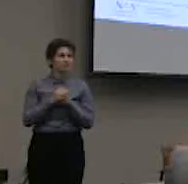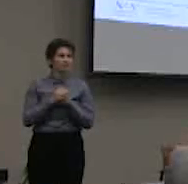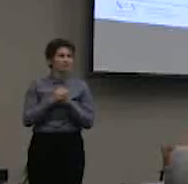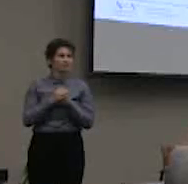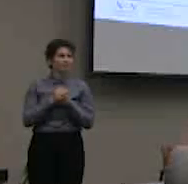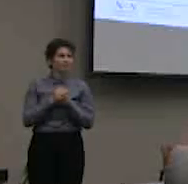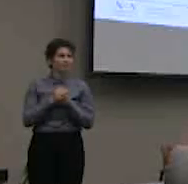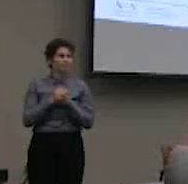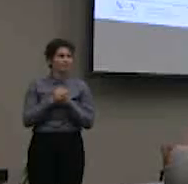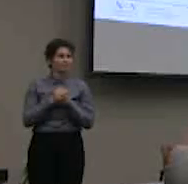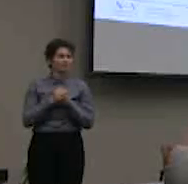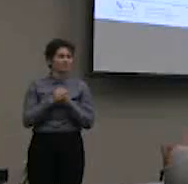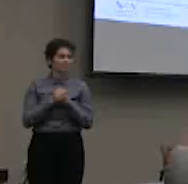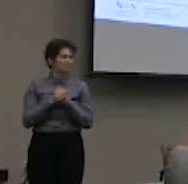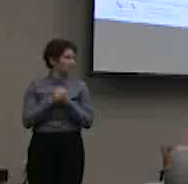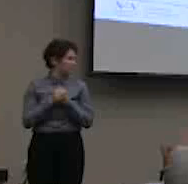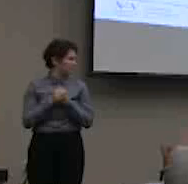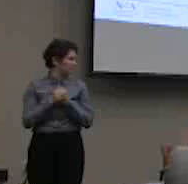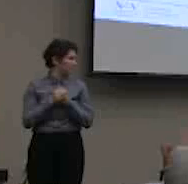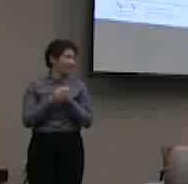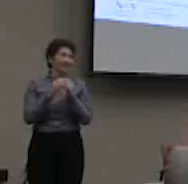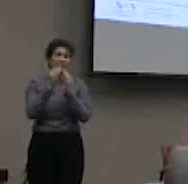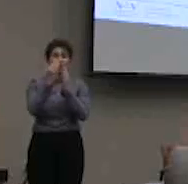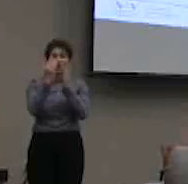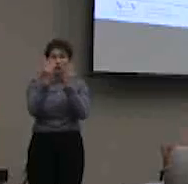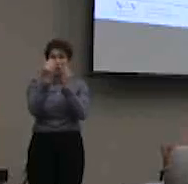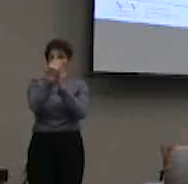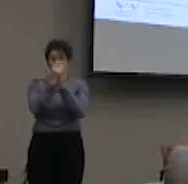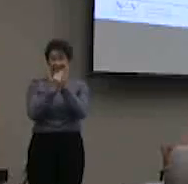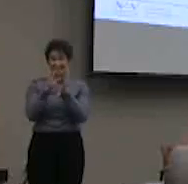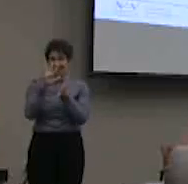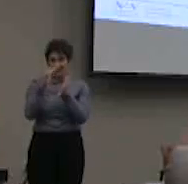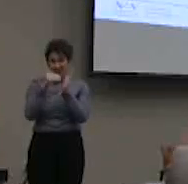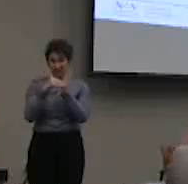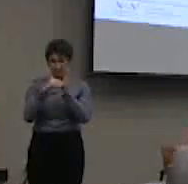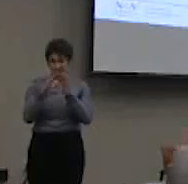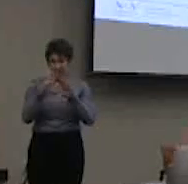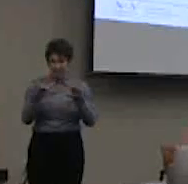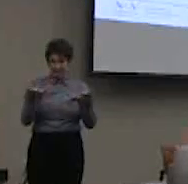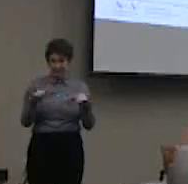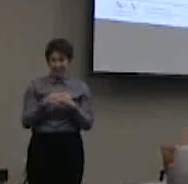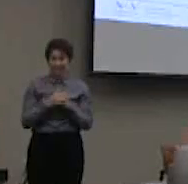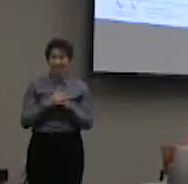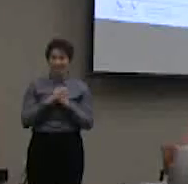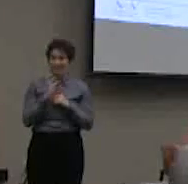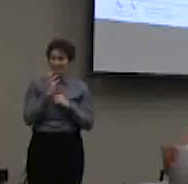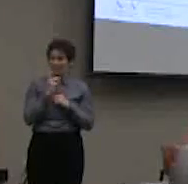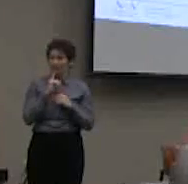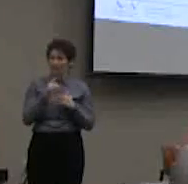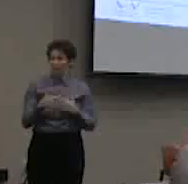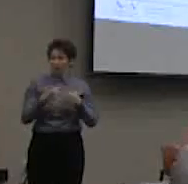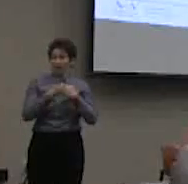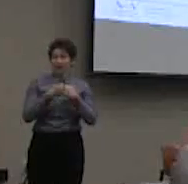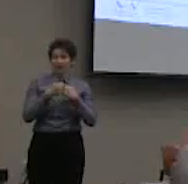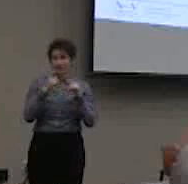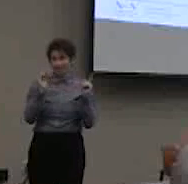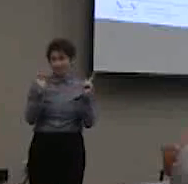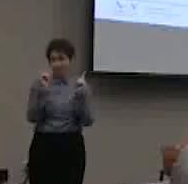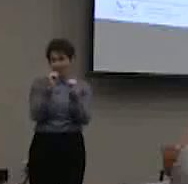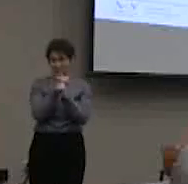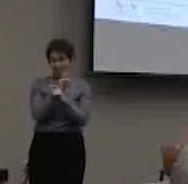the waitlist is 5,000 kids, which is challenging and complicated. But I think